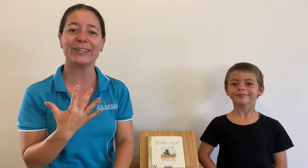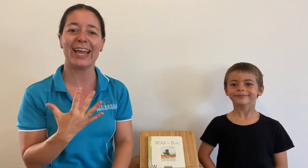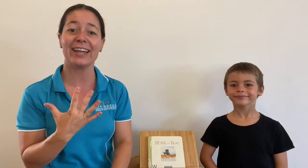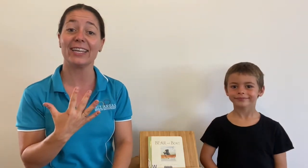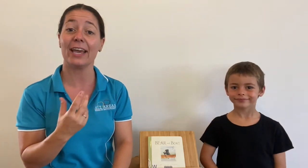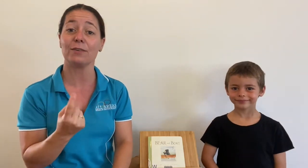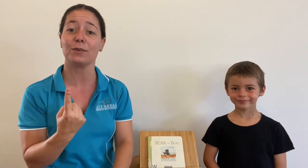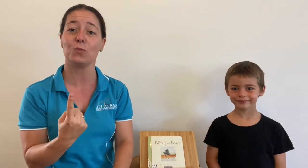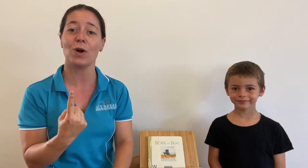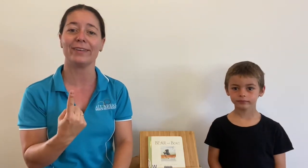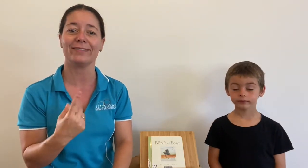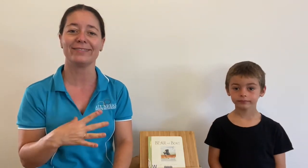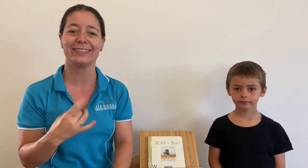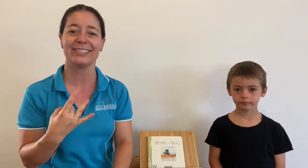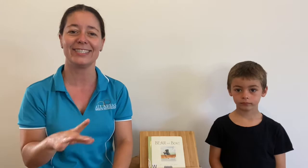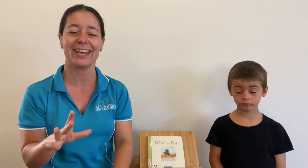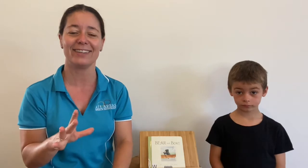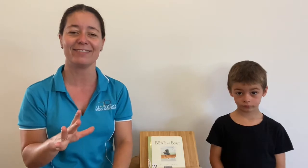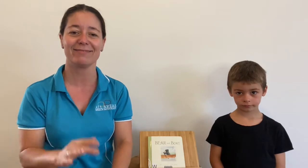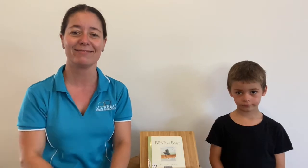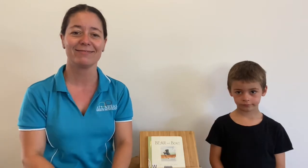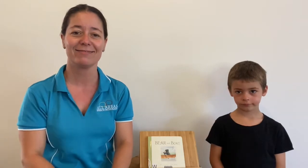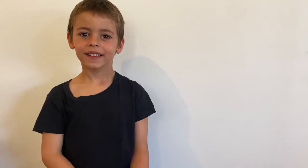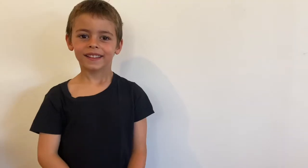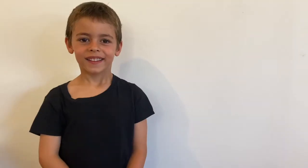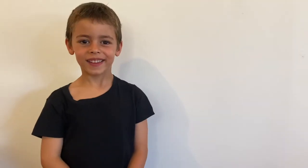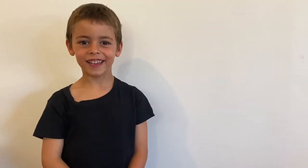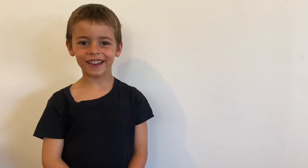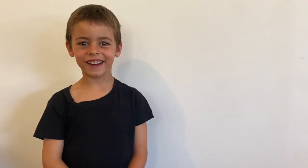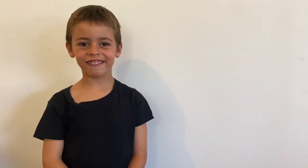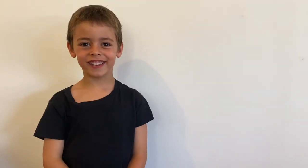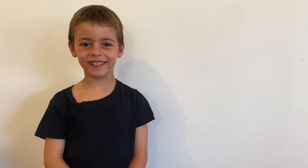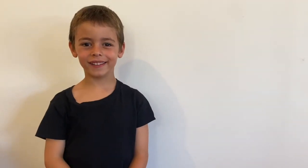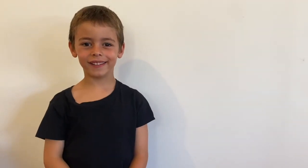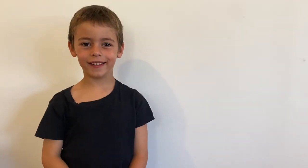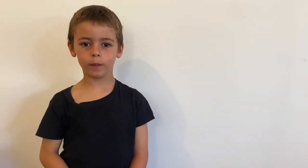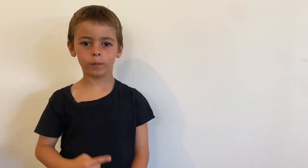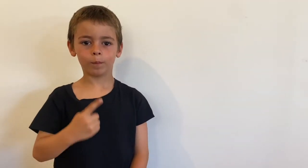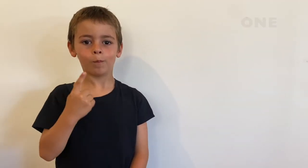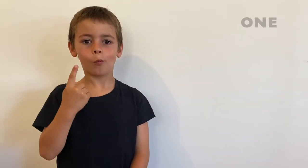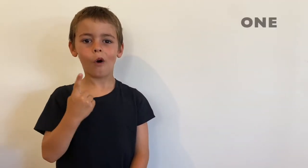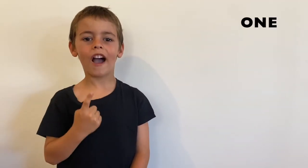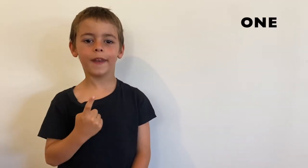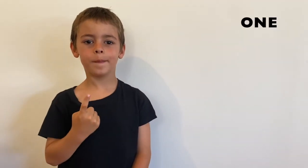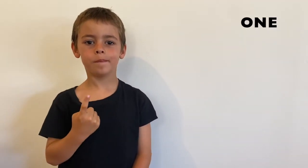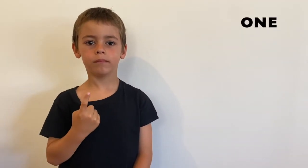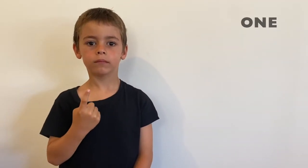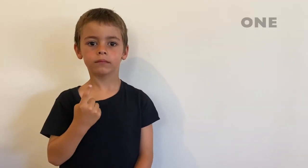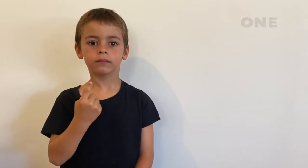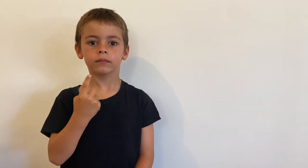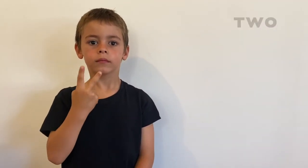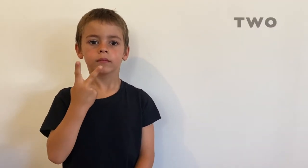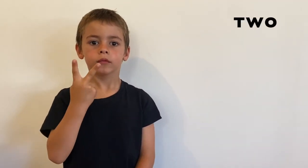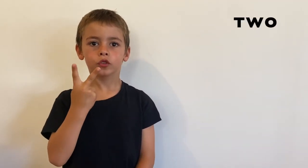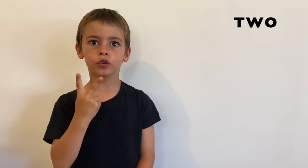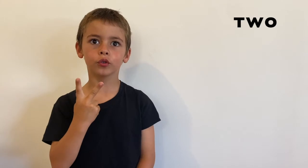to count from 1 to 10. Counting 1 to 10. 1, 2,